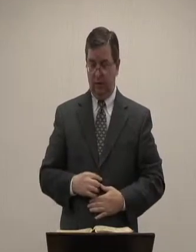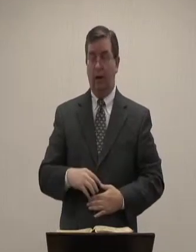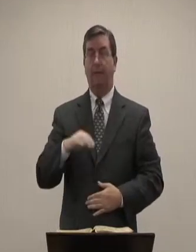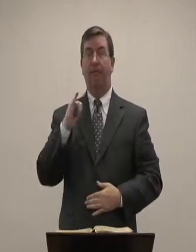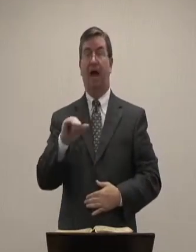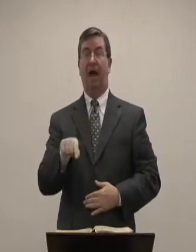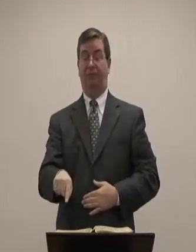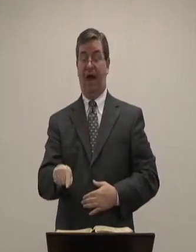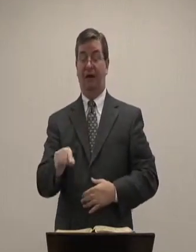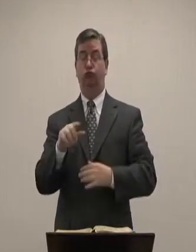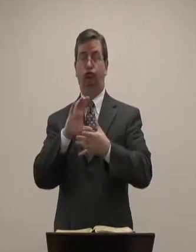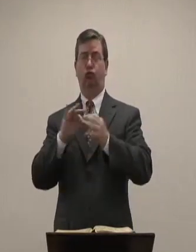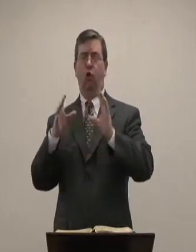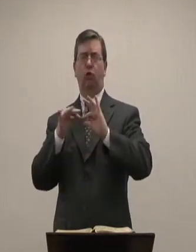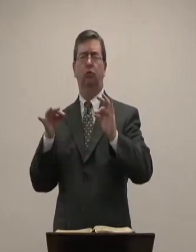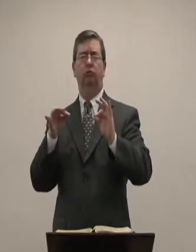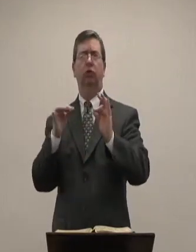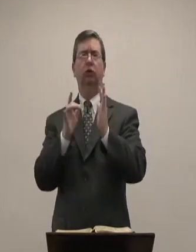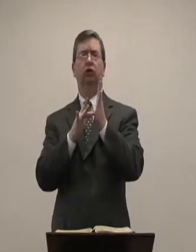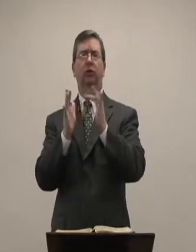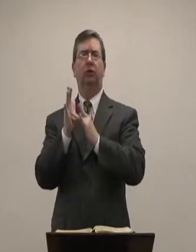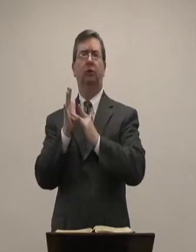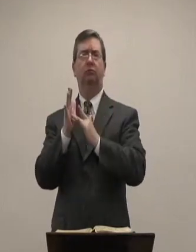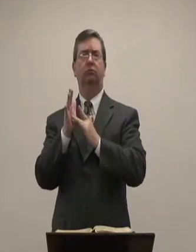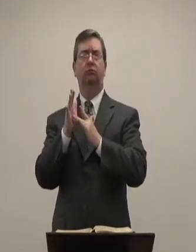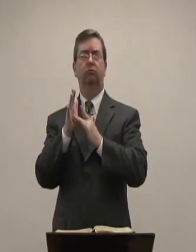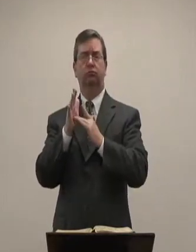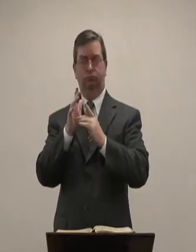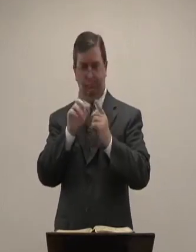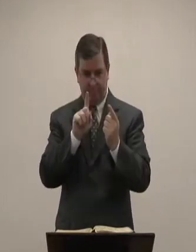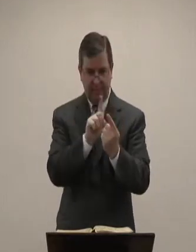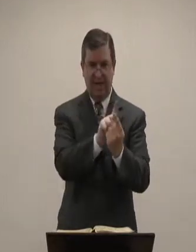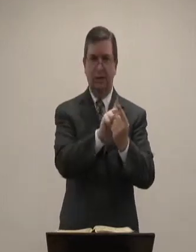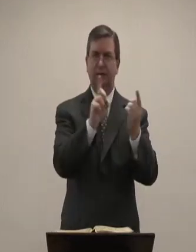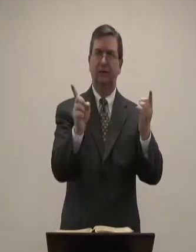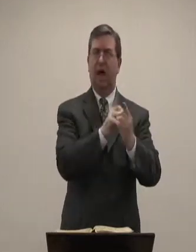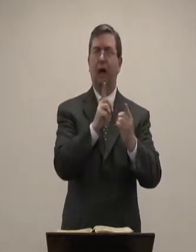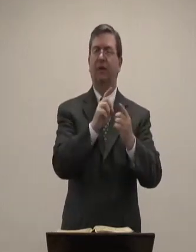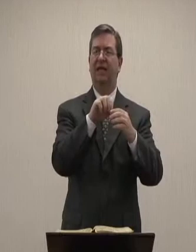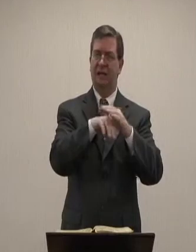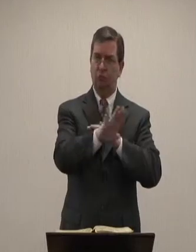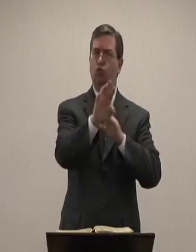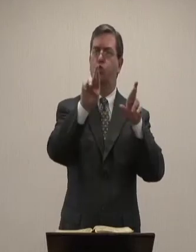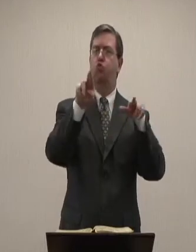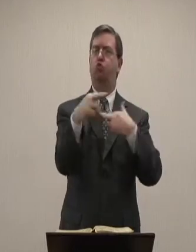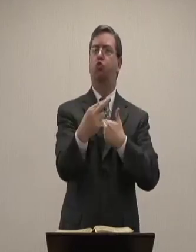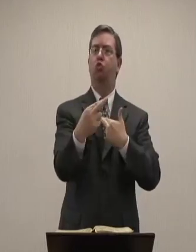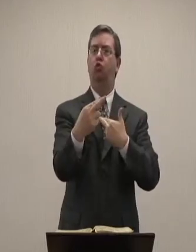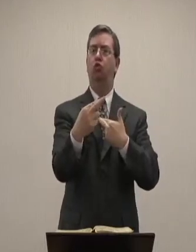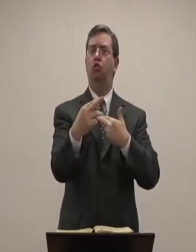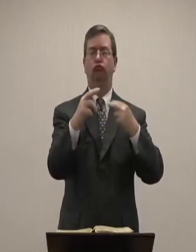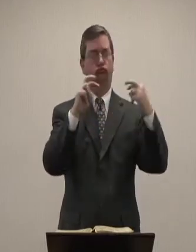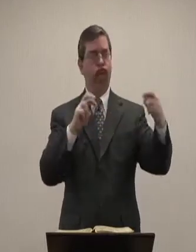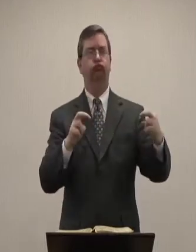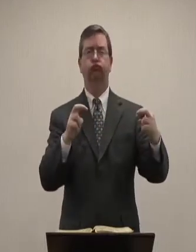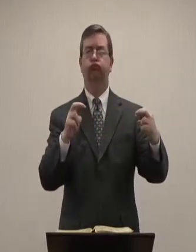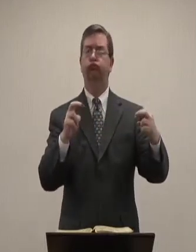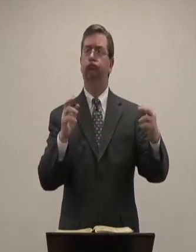He met a number of people, and that's what this story is about this morning. It's about meeting the disciples in the